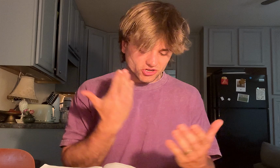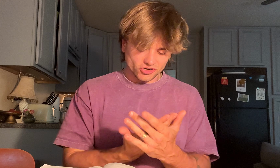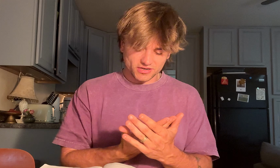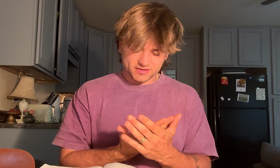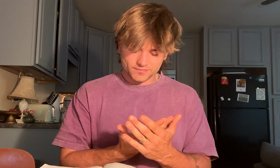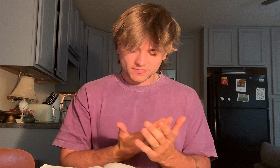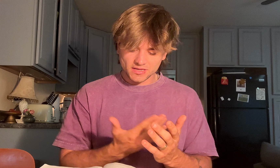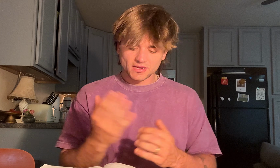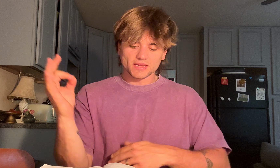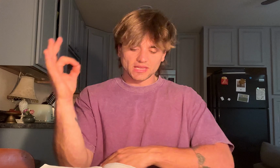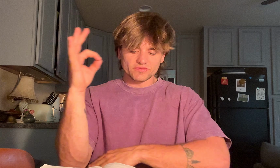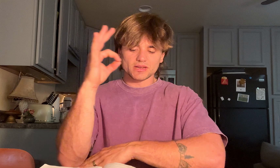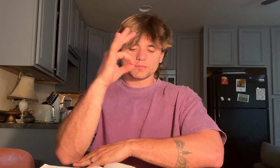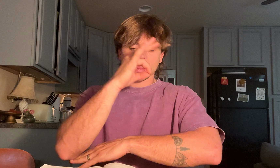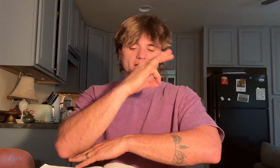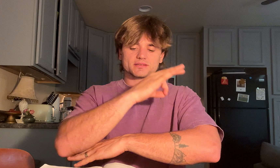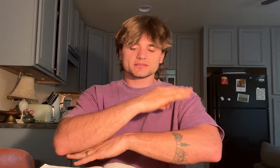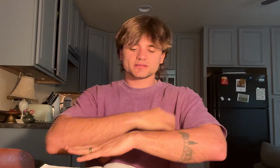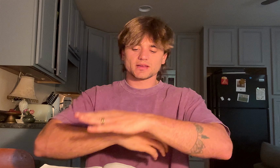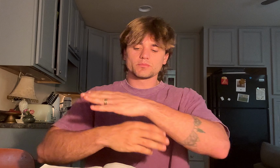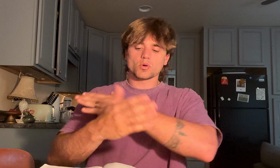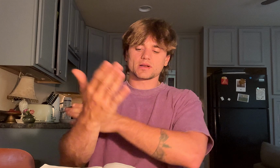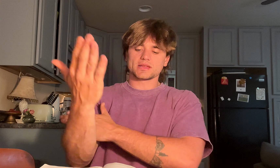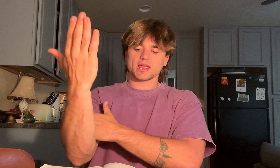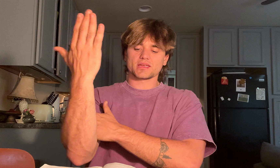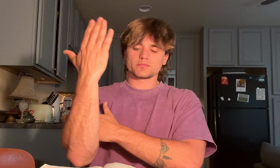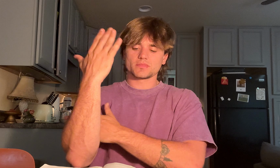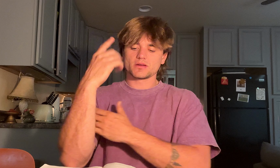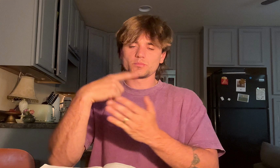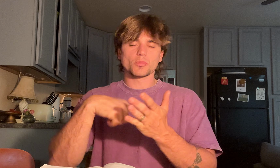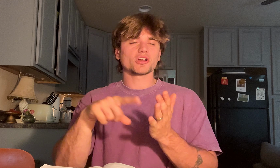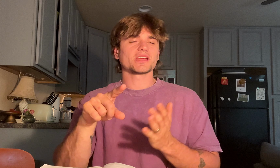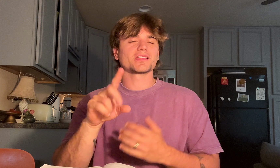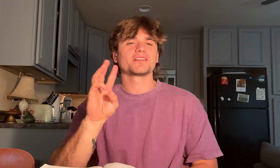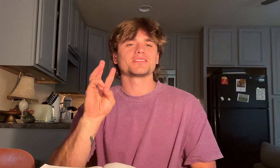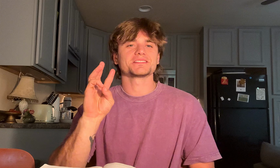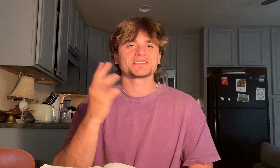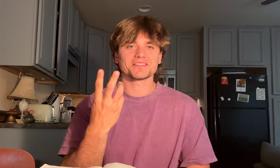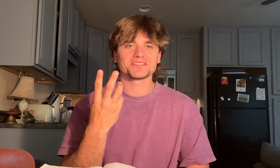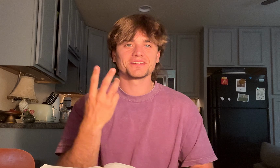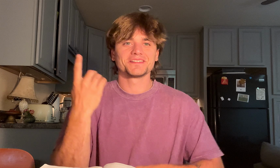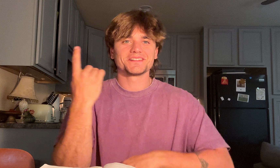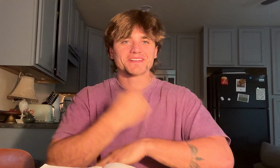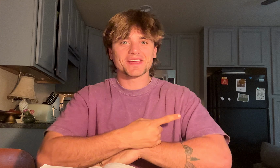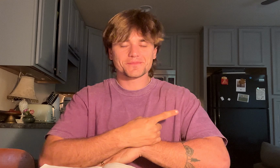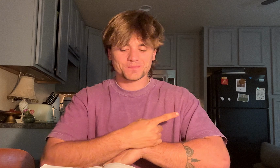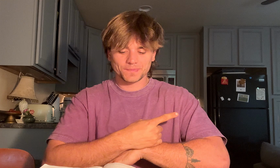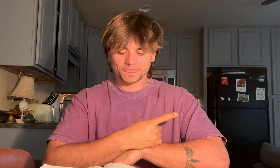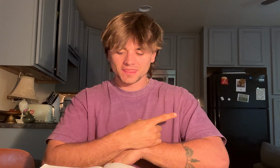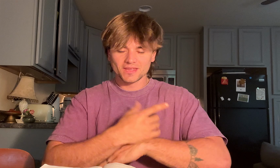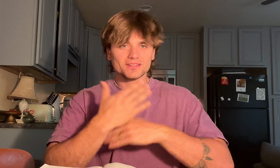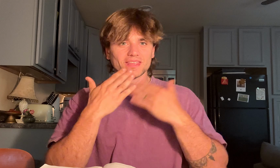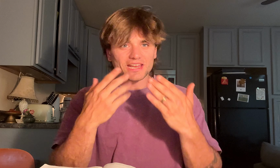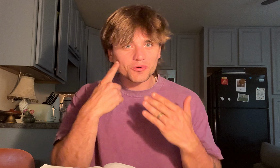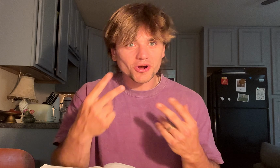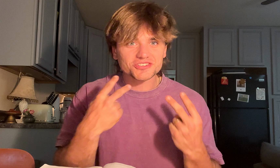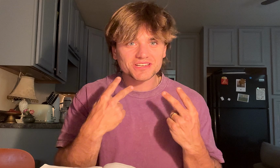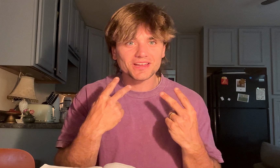good. Evening passed, and morning came, marking the 6th day. Thank you for watching. I